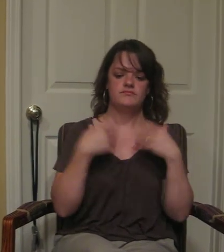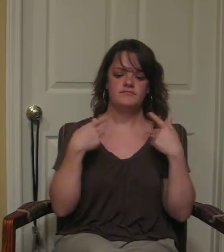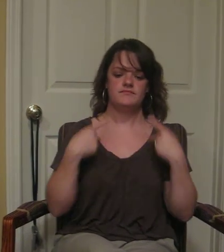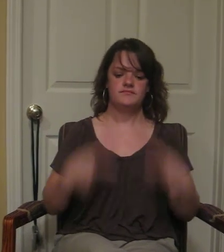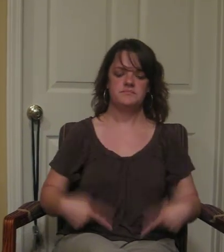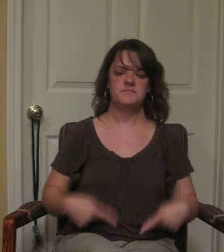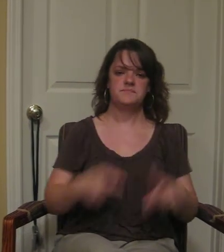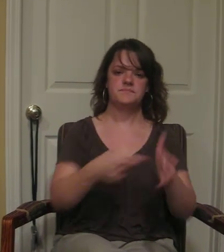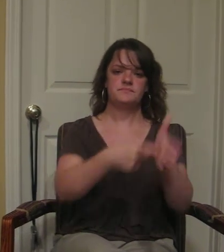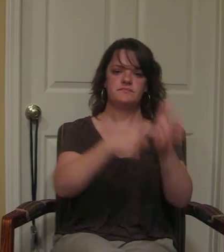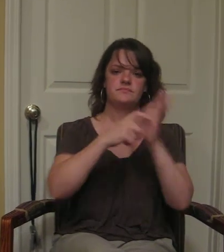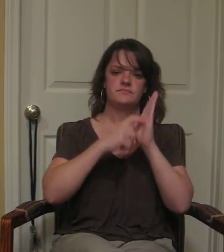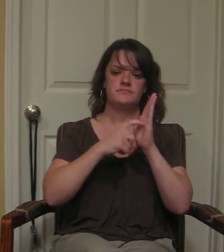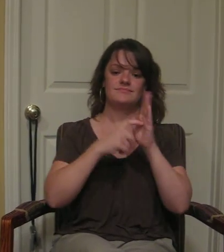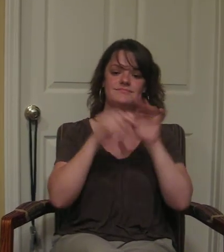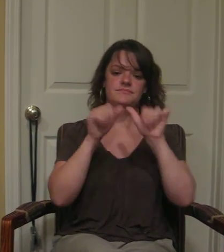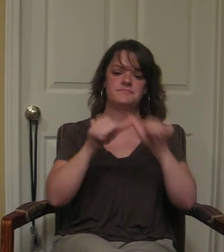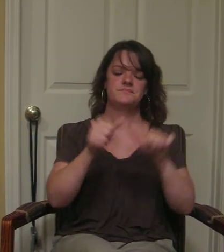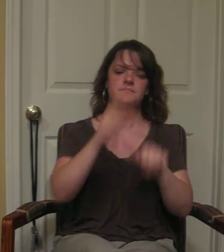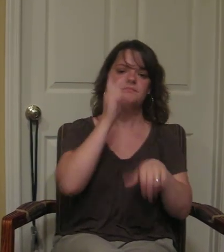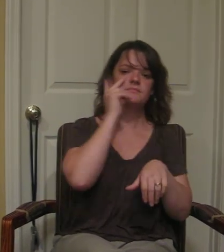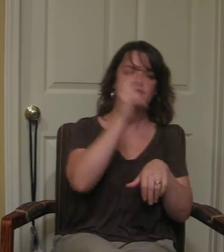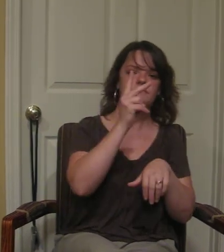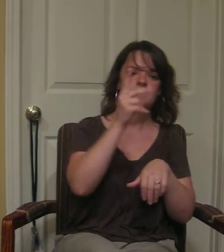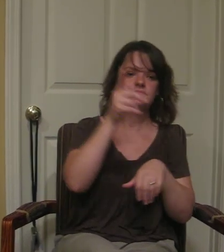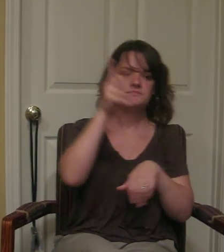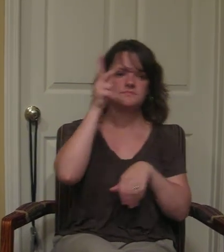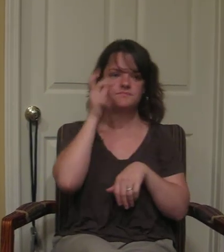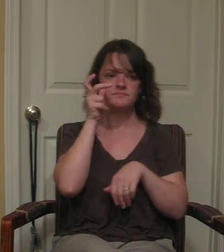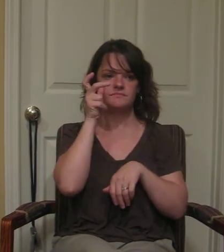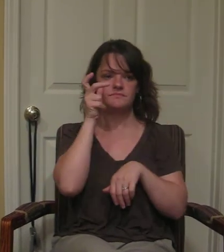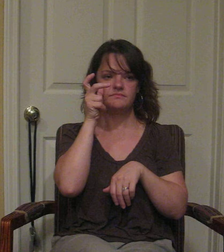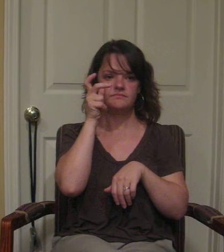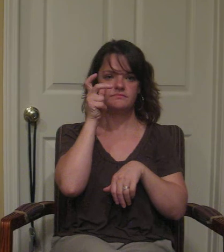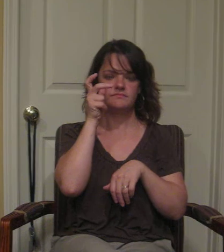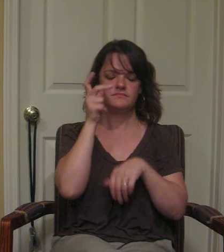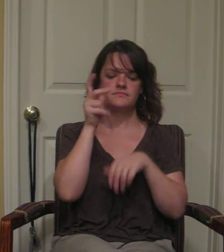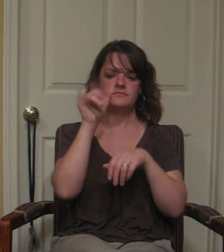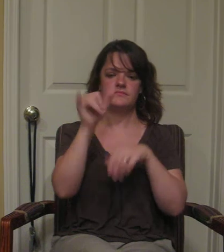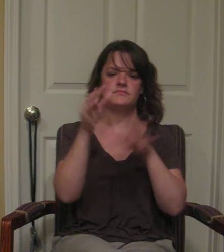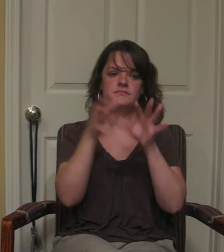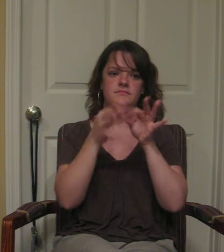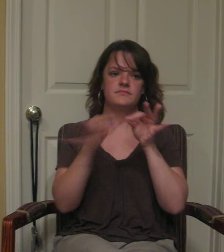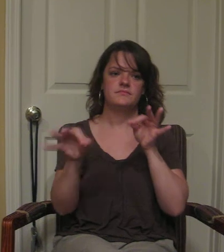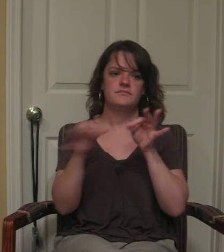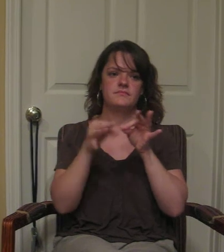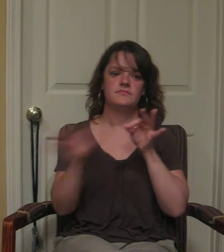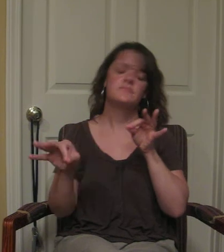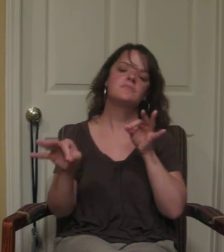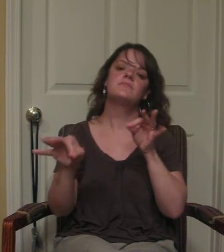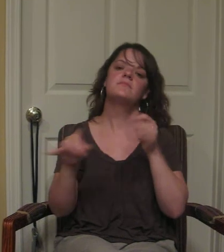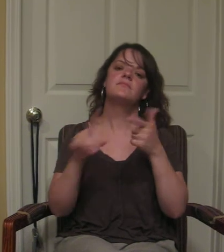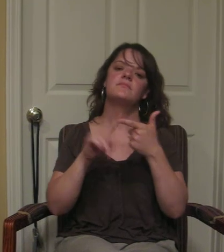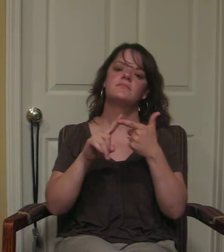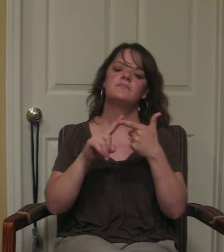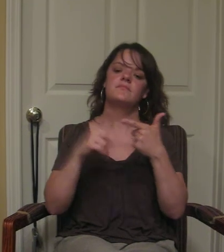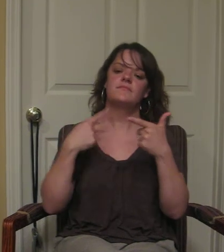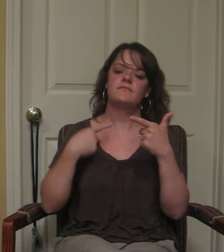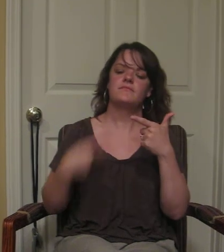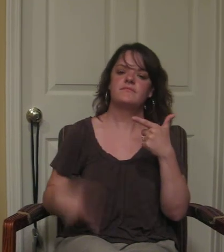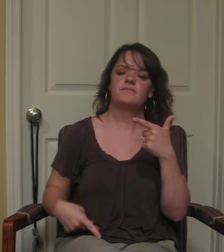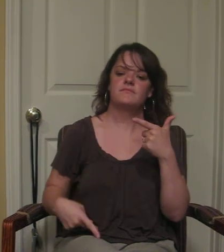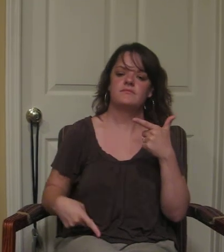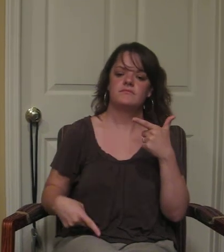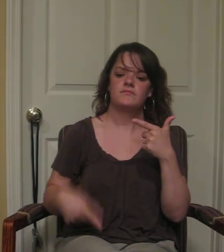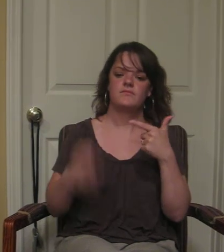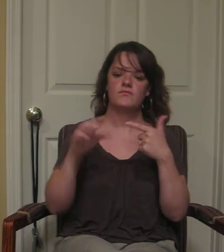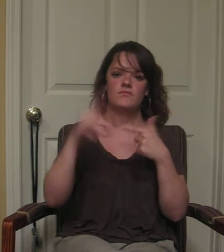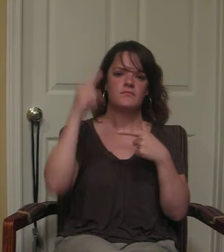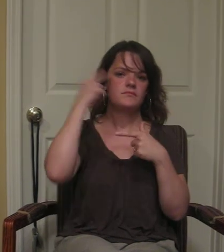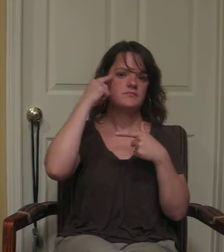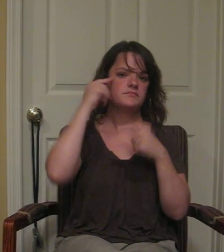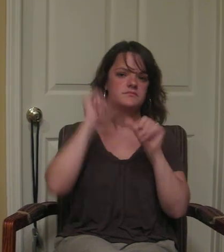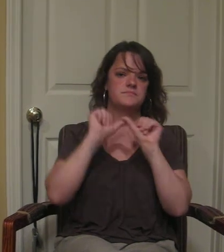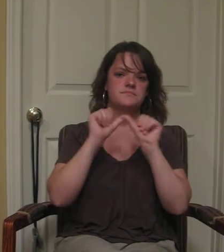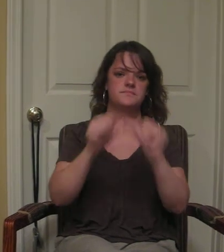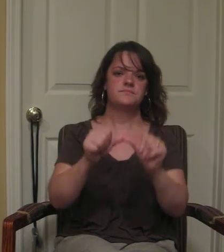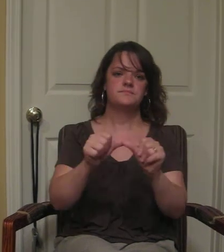is the ability to see or hear the incoming message, physical and mental endurance, patience, do not rush